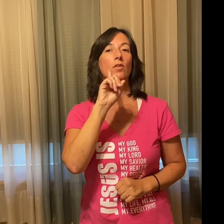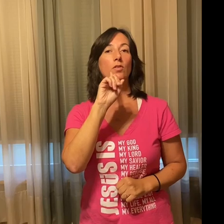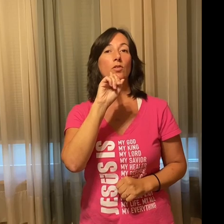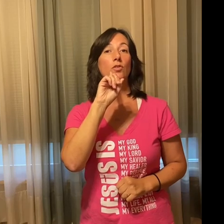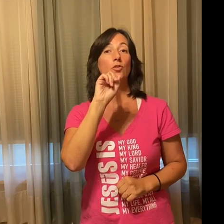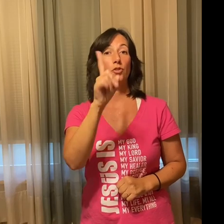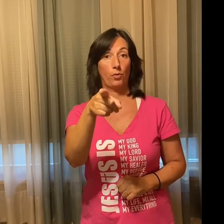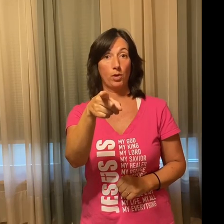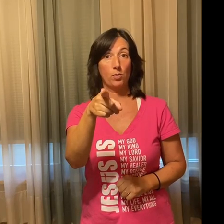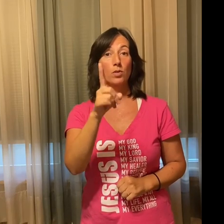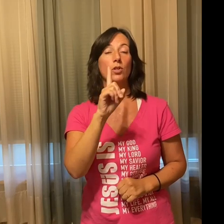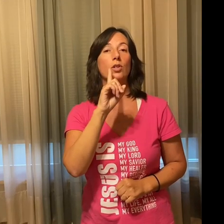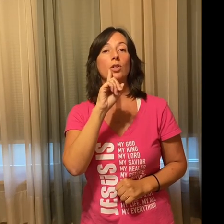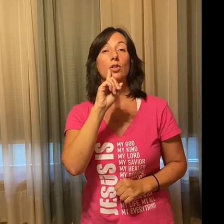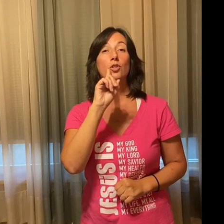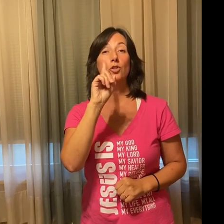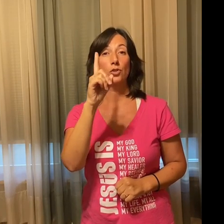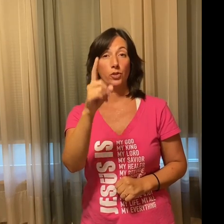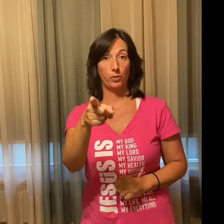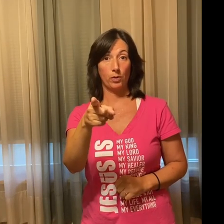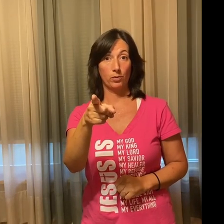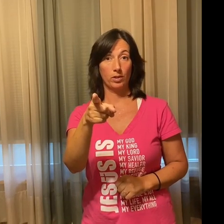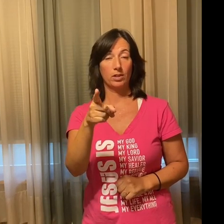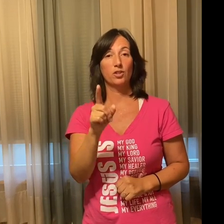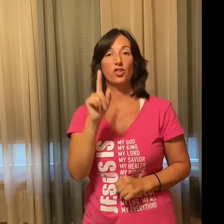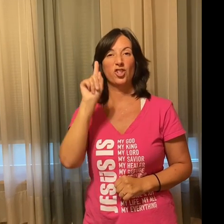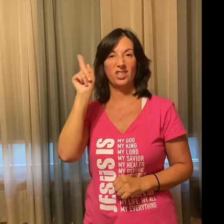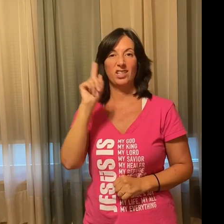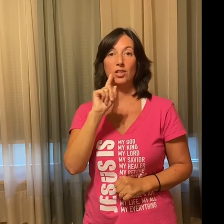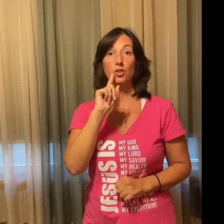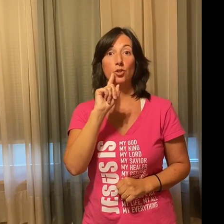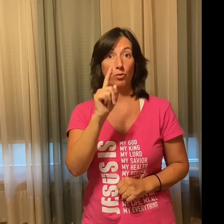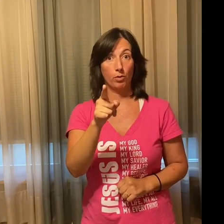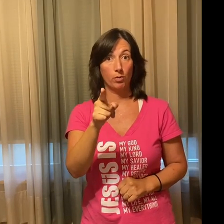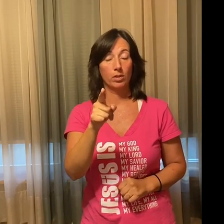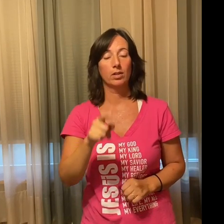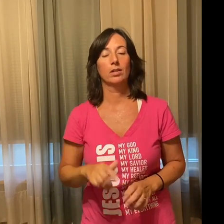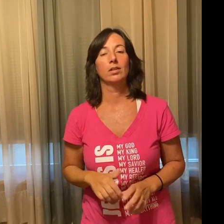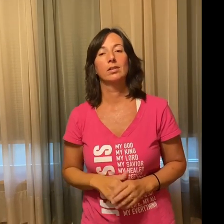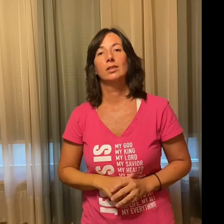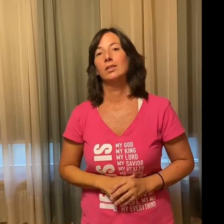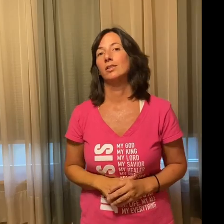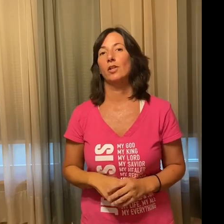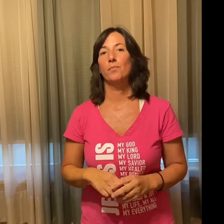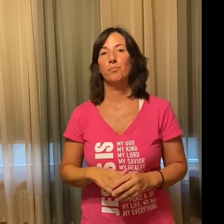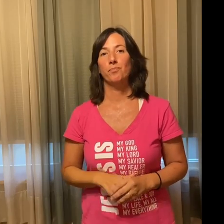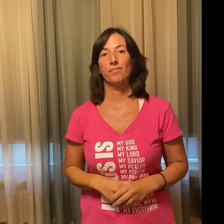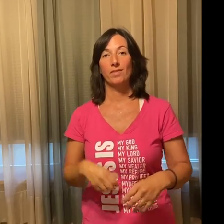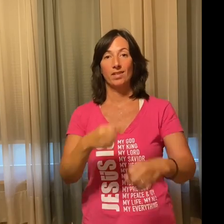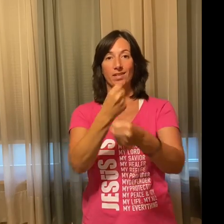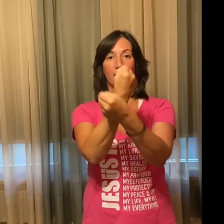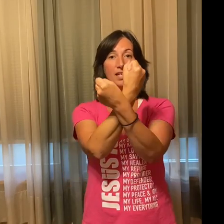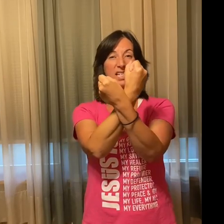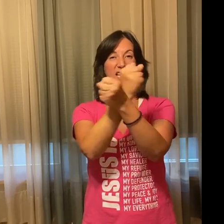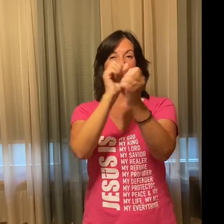mouth. True, true, because Jesus is true. So,